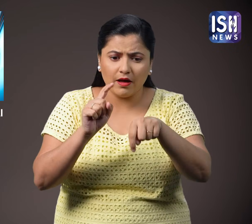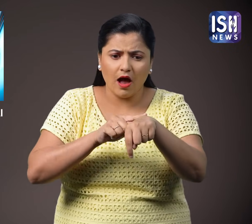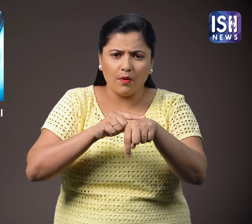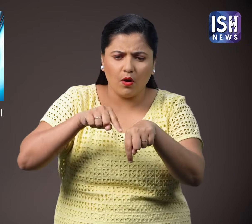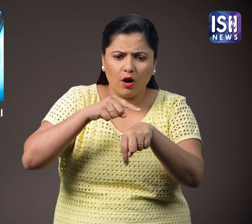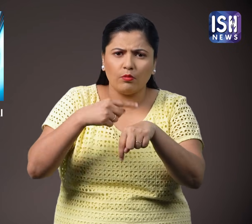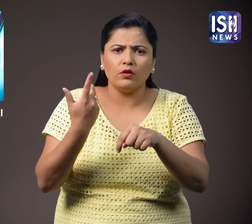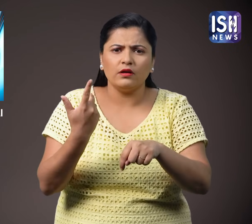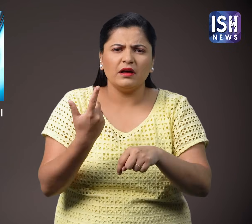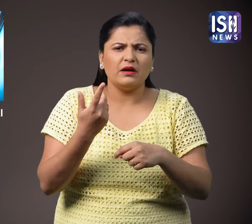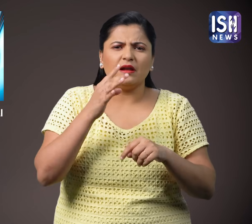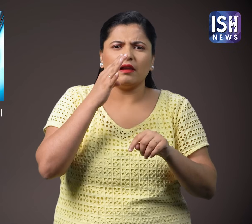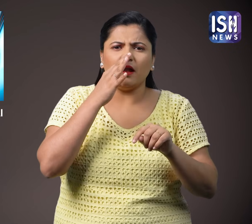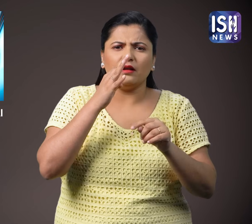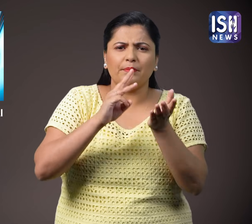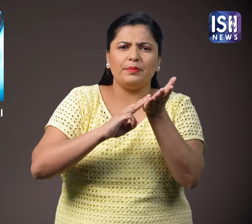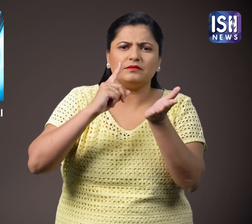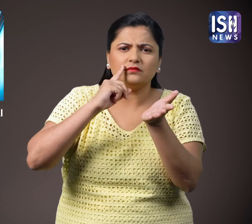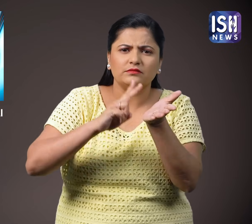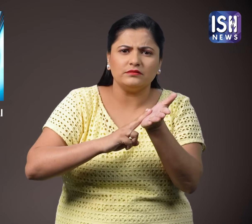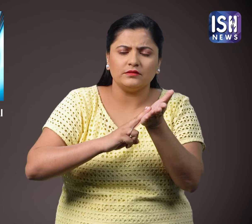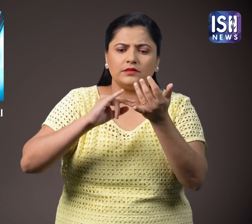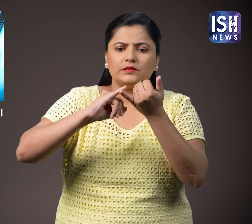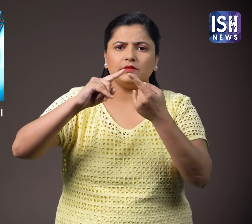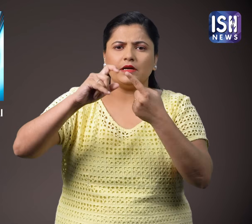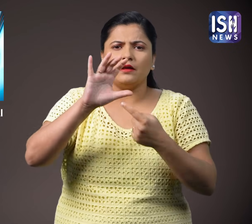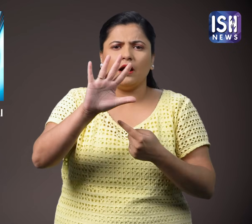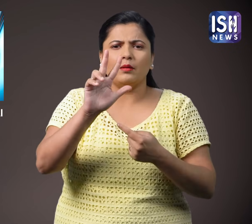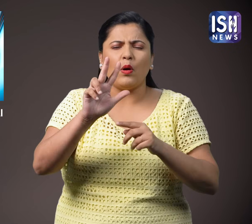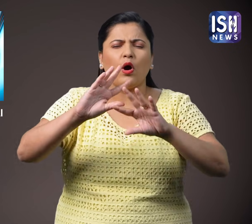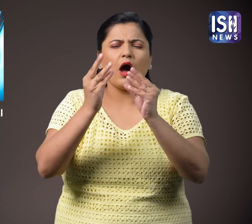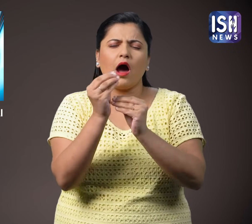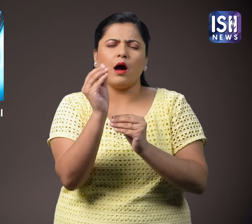instructions and it took 9 minutes and 56 seconds, approximately 10 minutes.